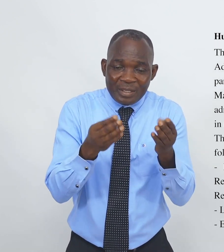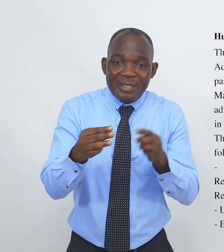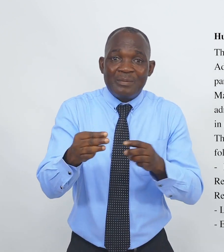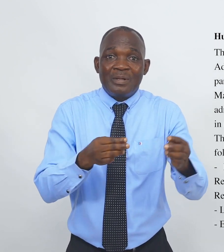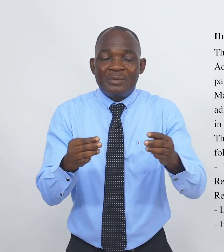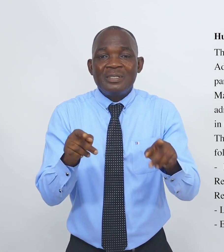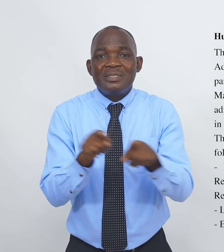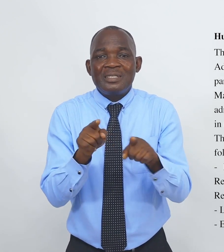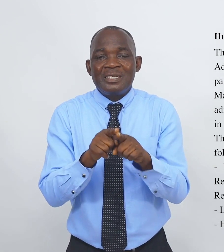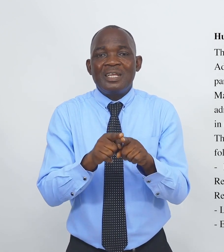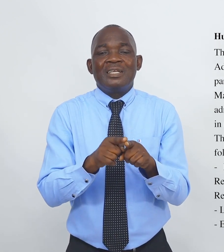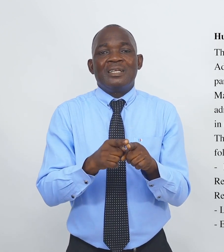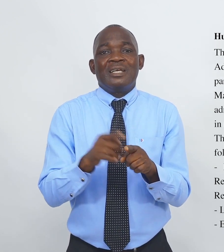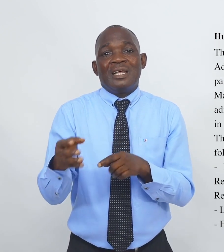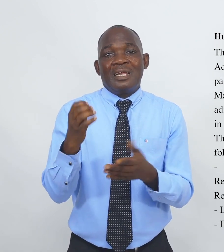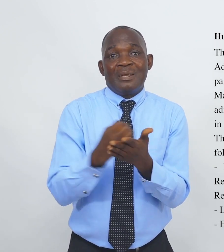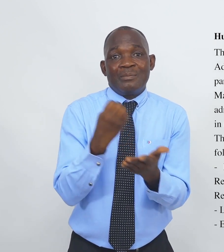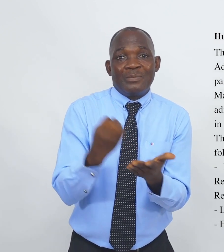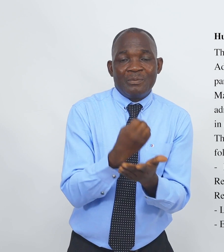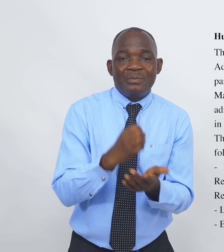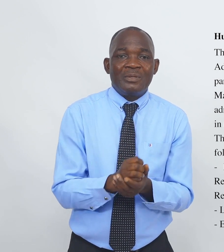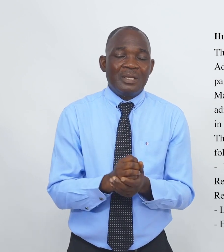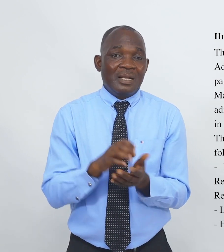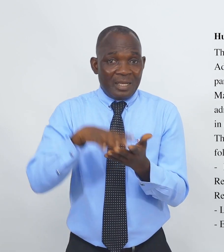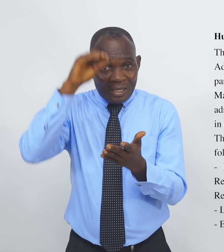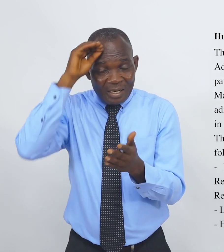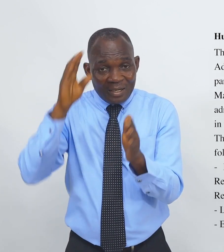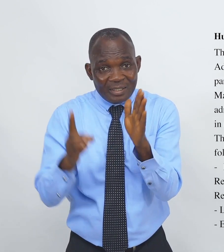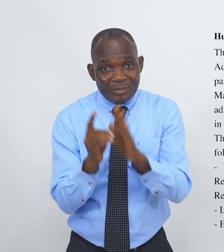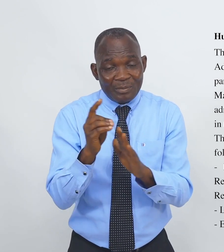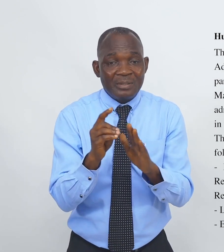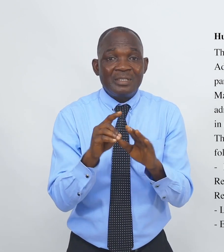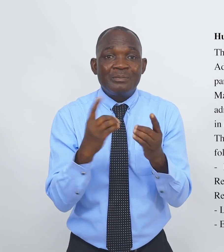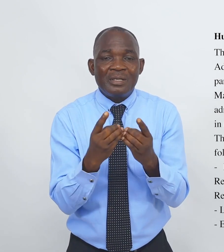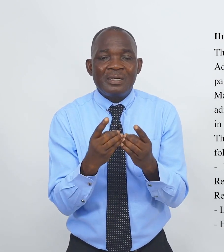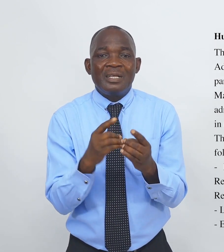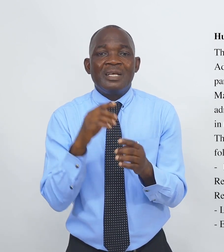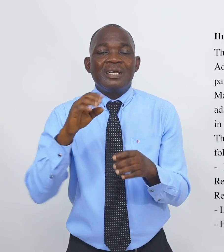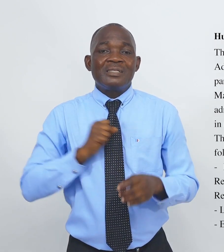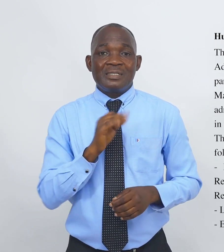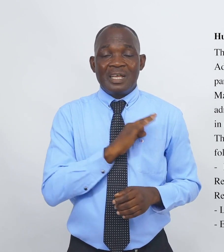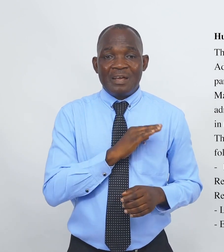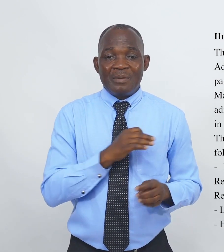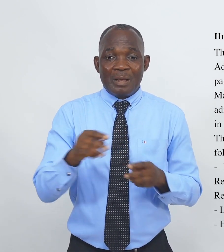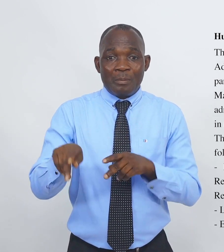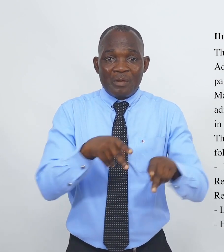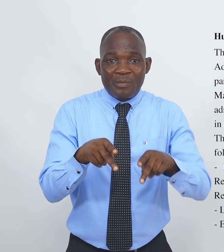and recruitment; learning and development; employees' performance management; human